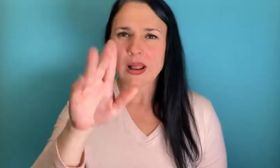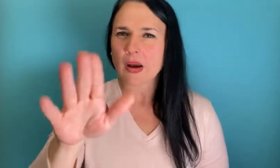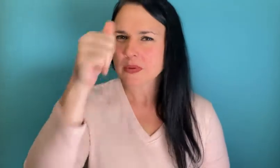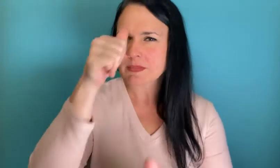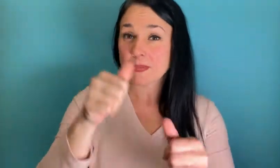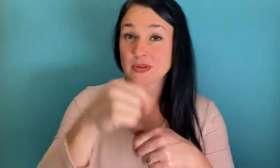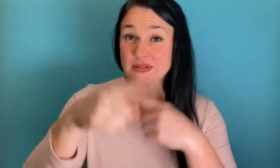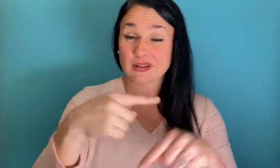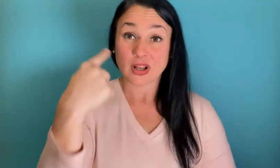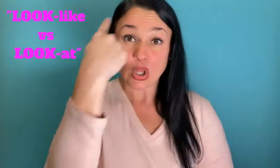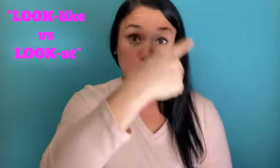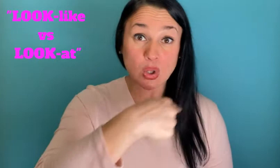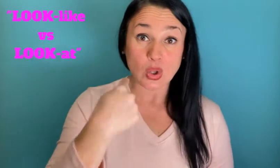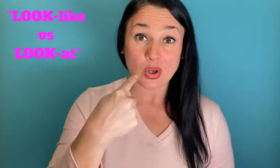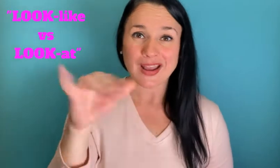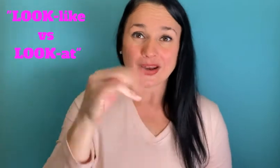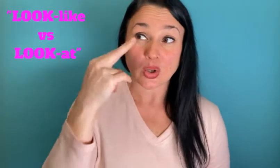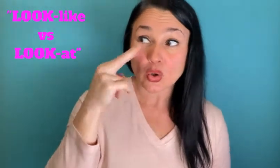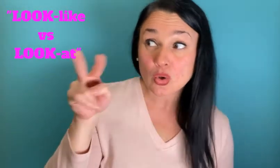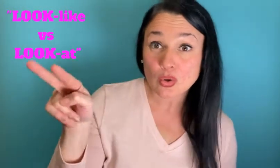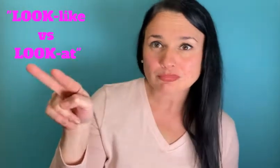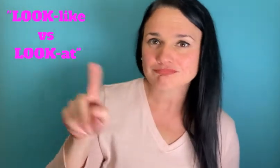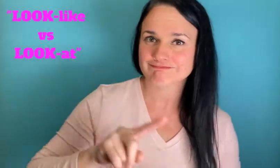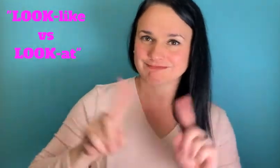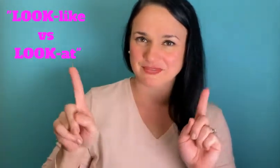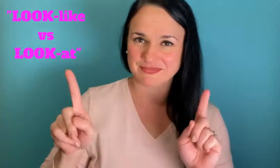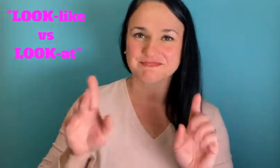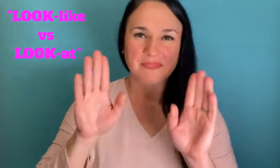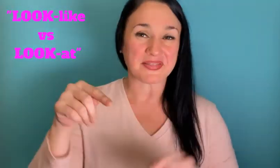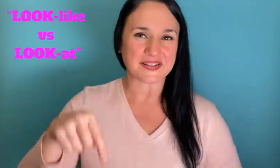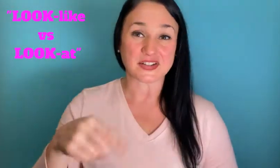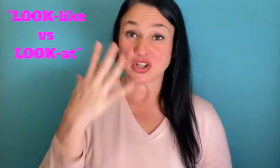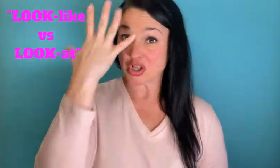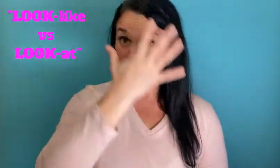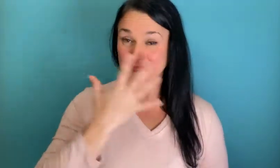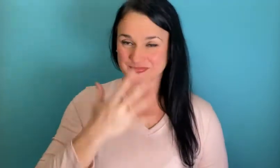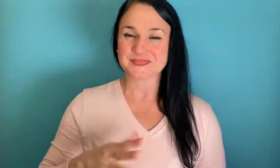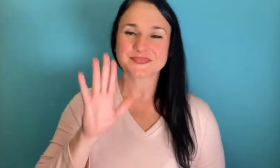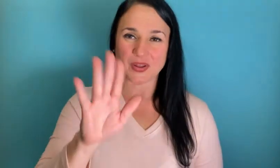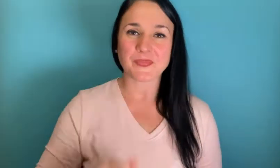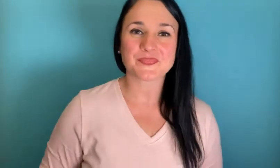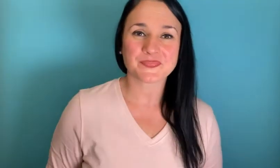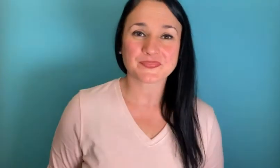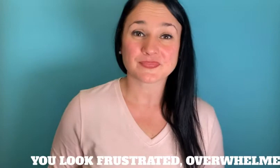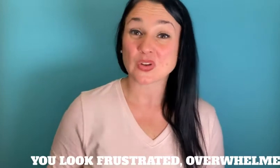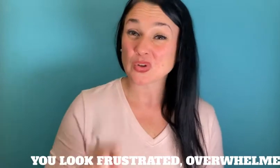You look, remember the sign for look versus looking at something. It's totally different. This is an appearance sign.